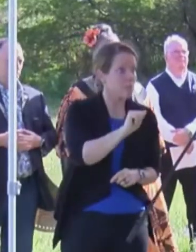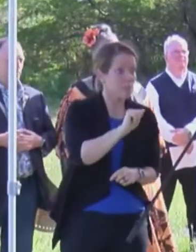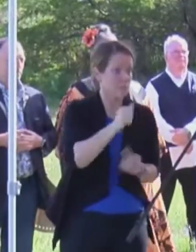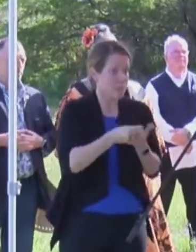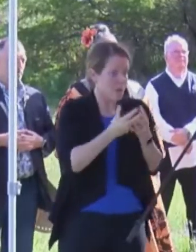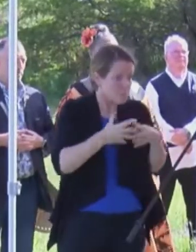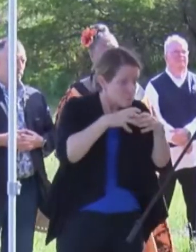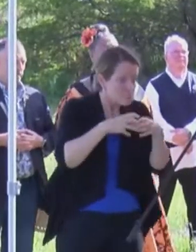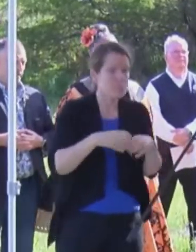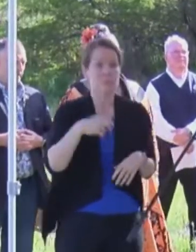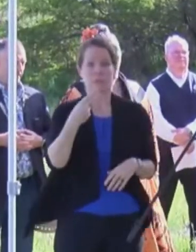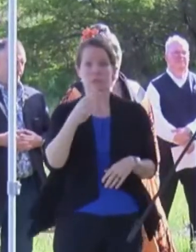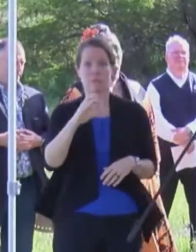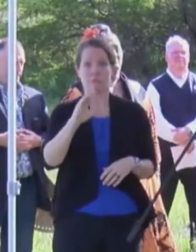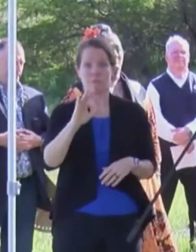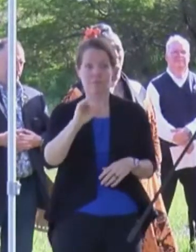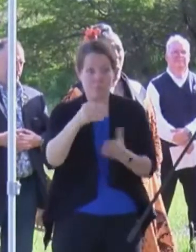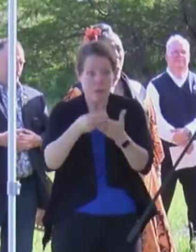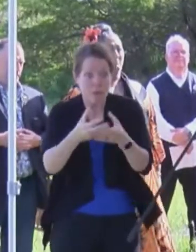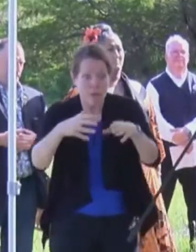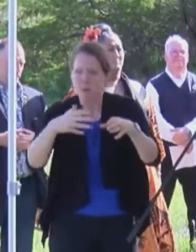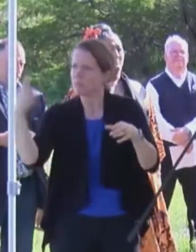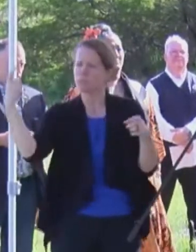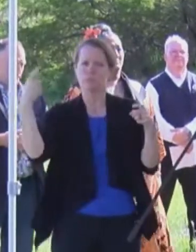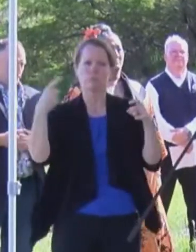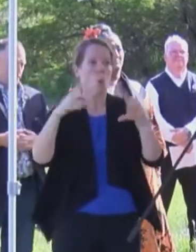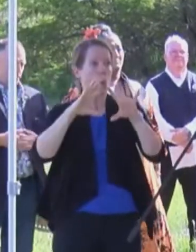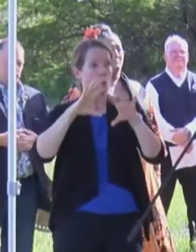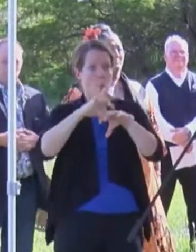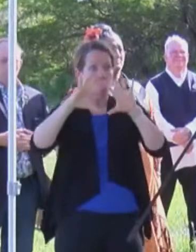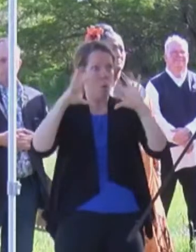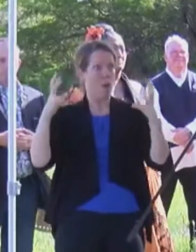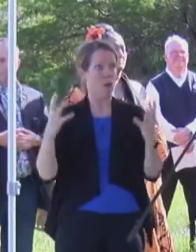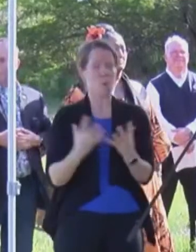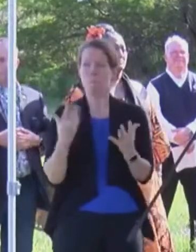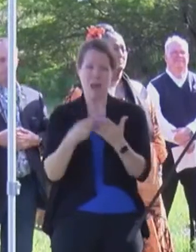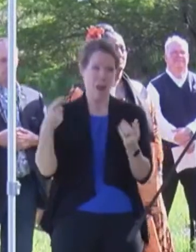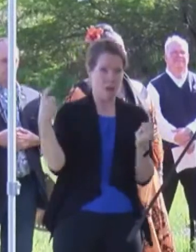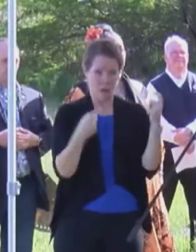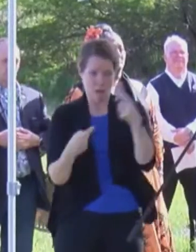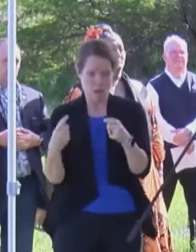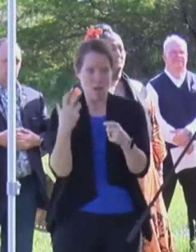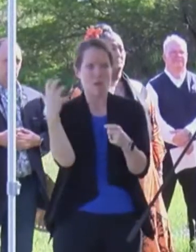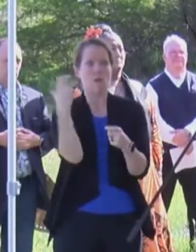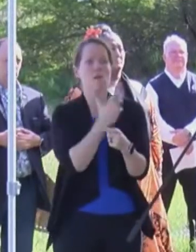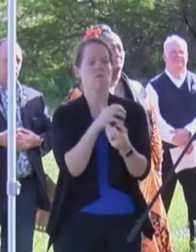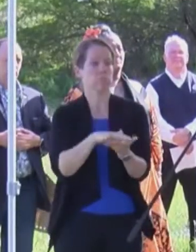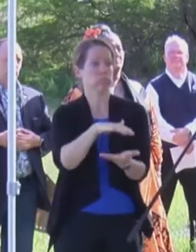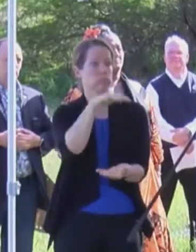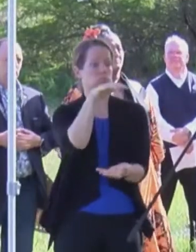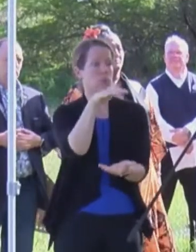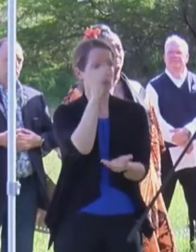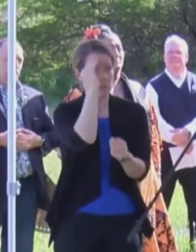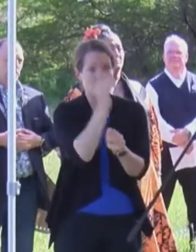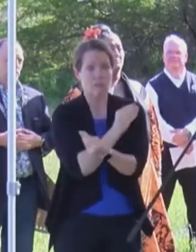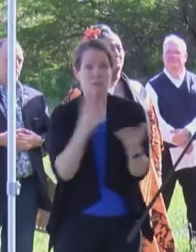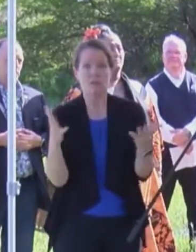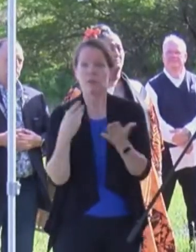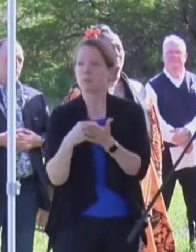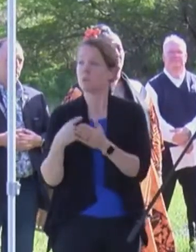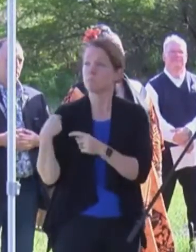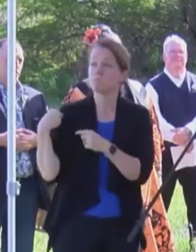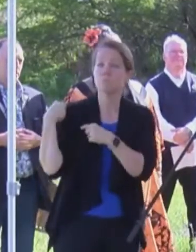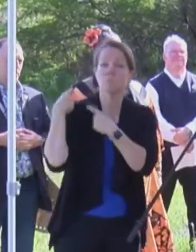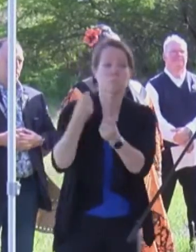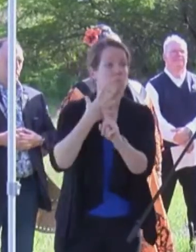This today is a result of all of your contributions. So your money's at work, and I think it's important to recognize all of those donations that have